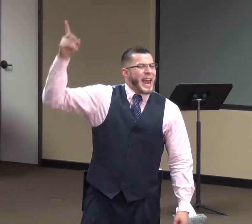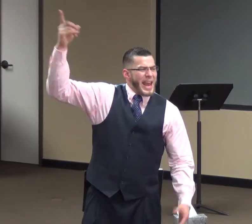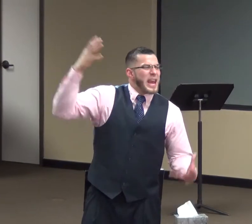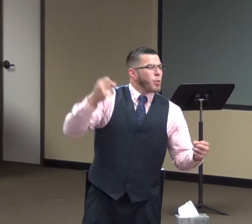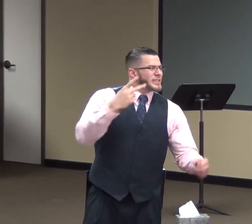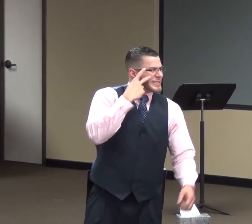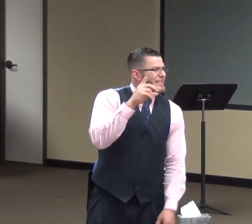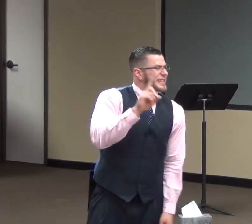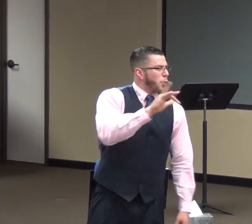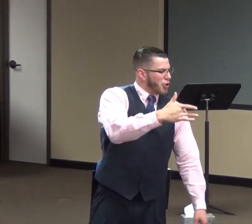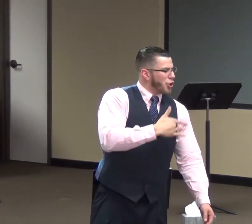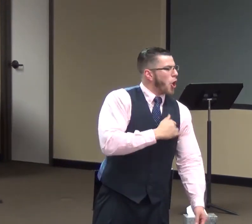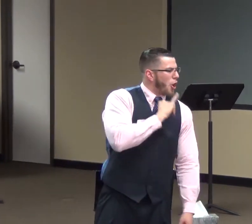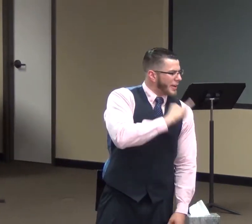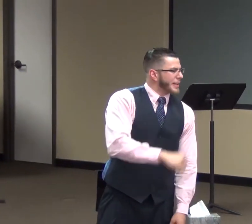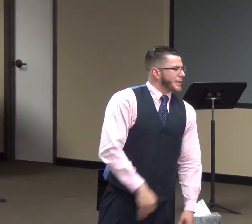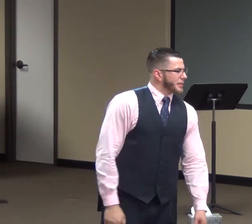Yes. He wants to see where your heart is.